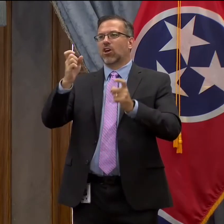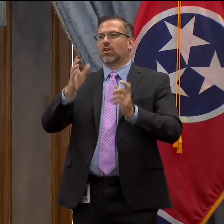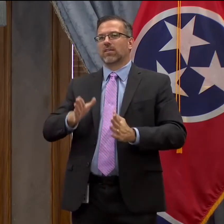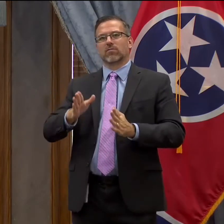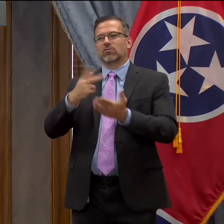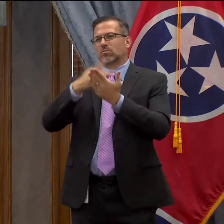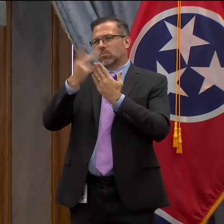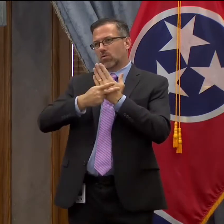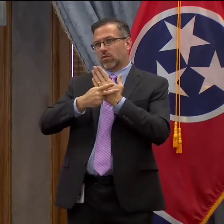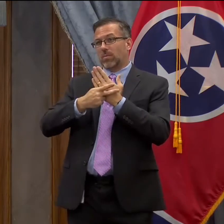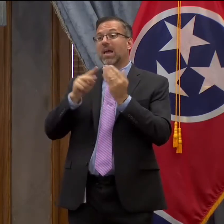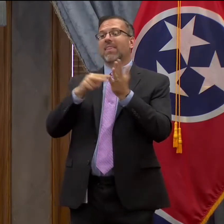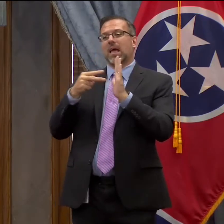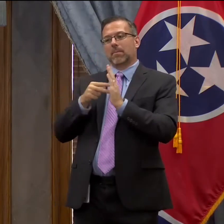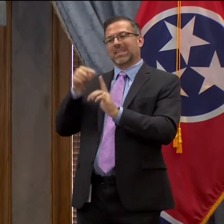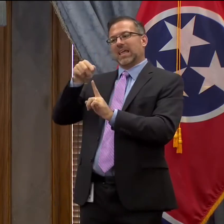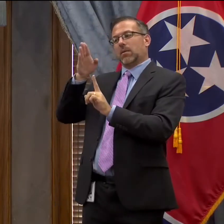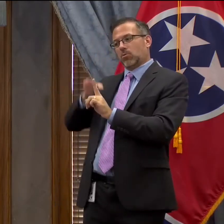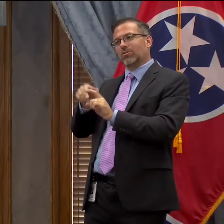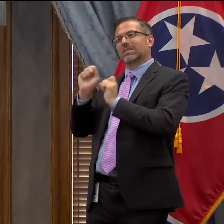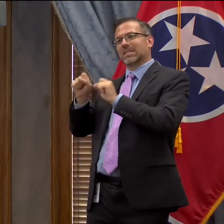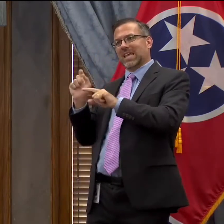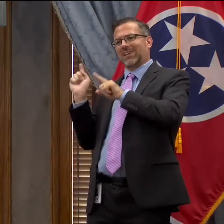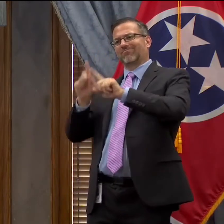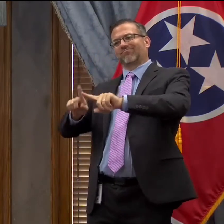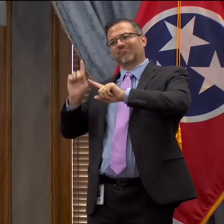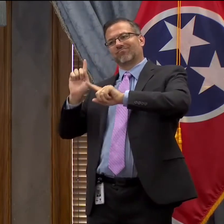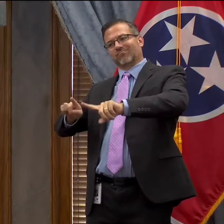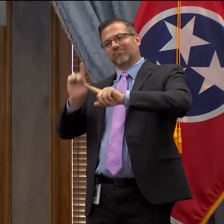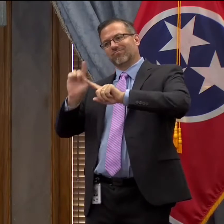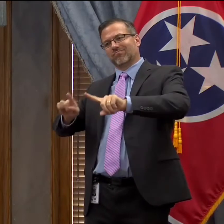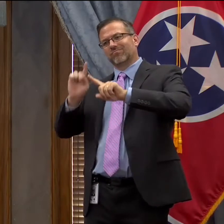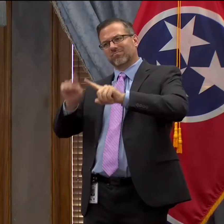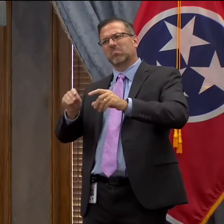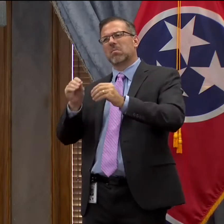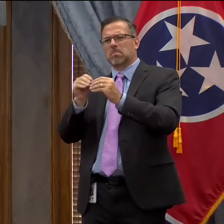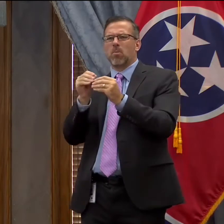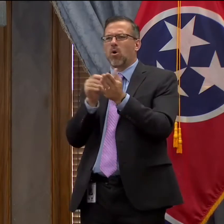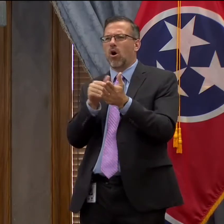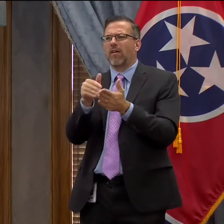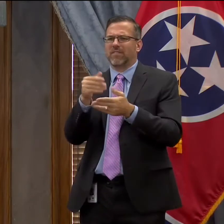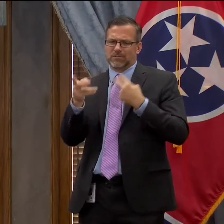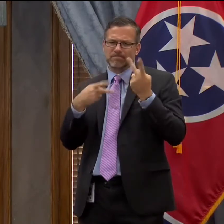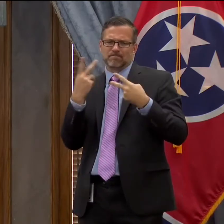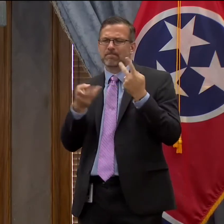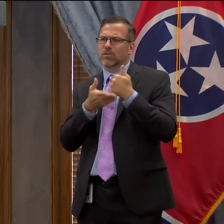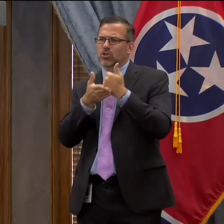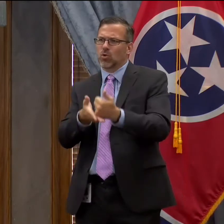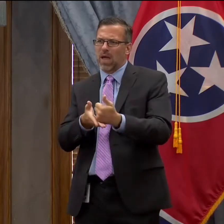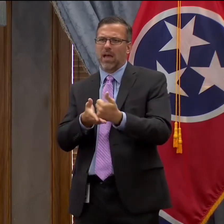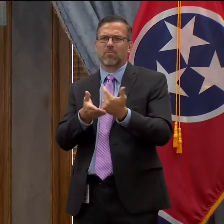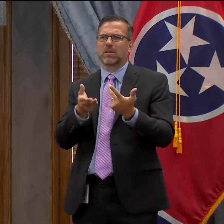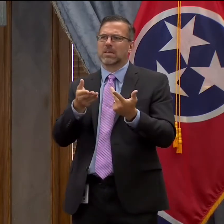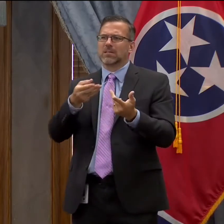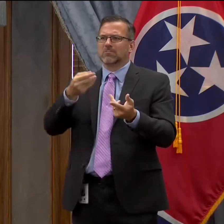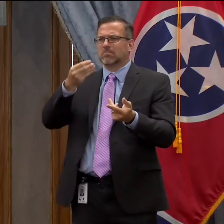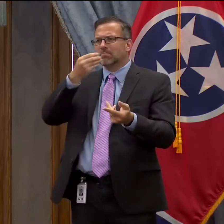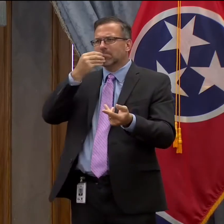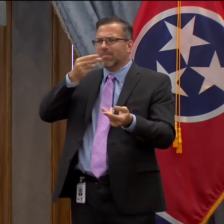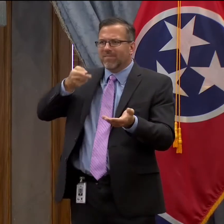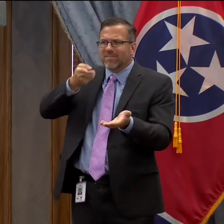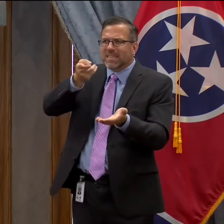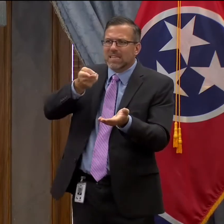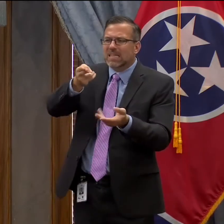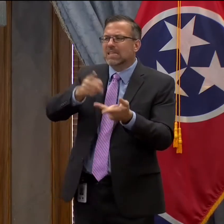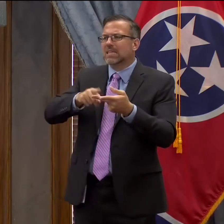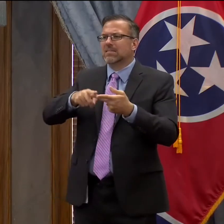who may visit more frequently to provide assistance to loved ones with their activities of daily living, like feeding, bathing,